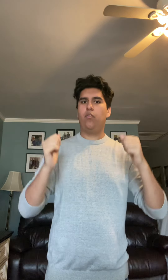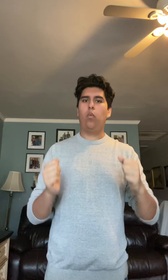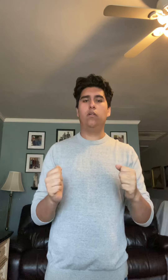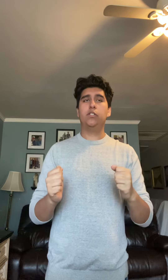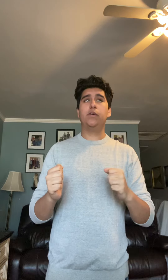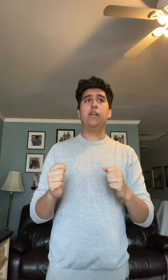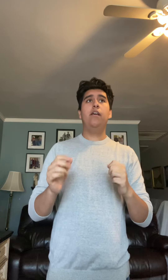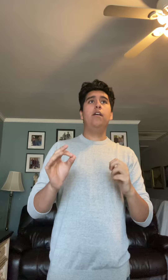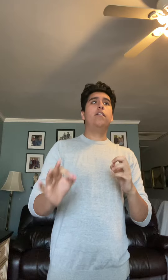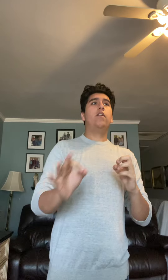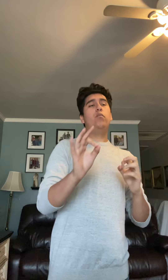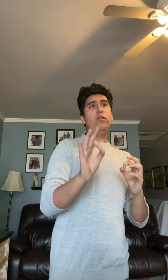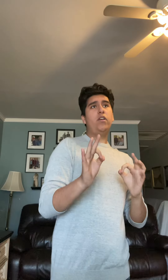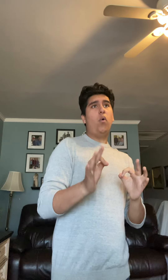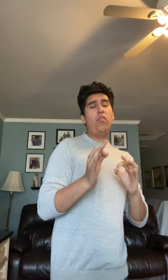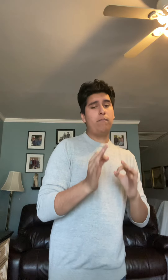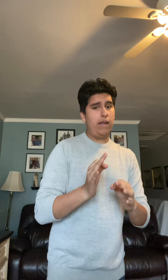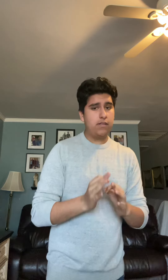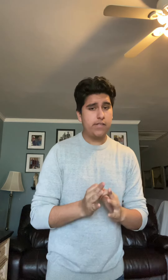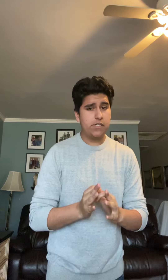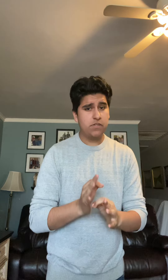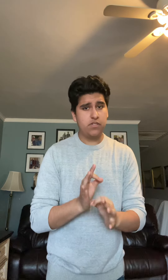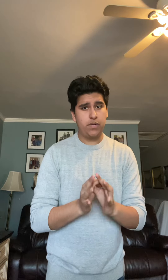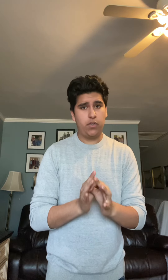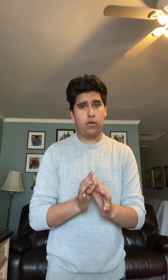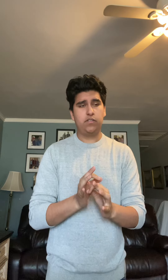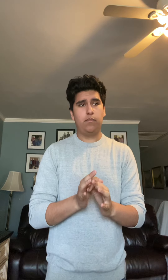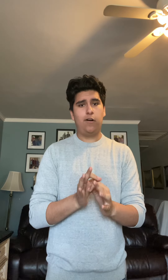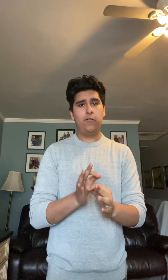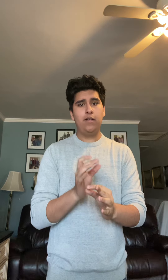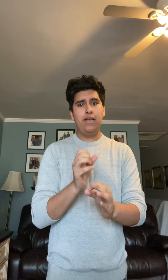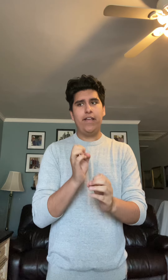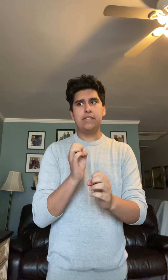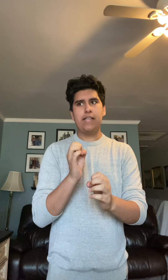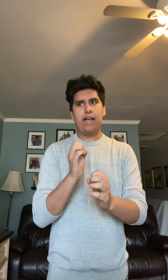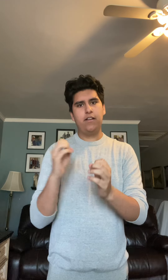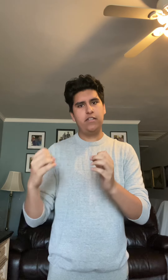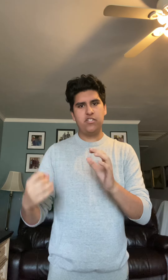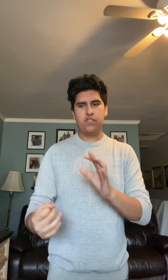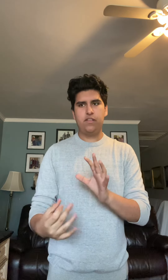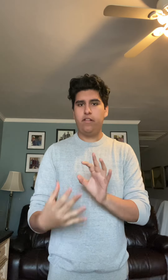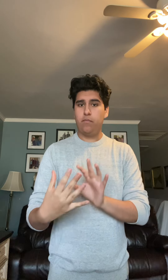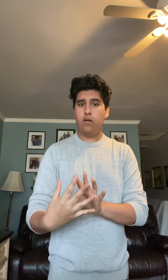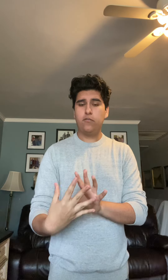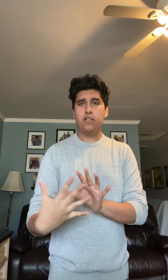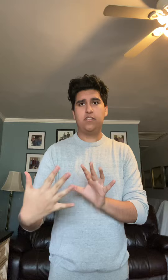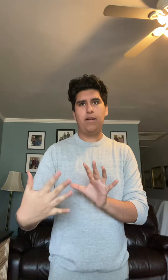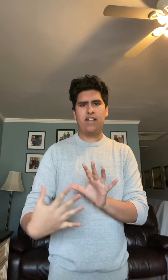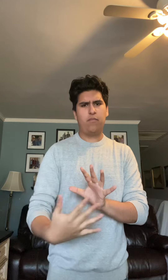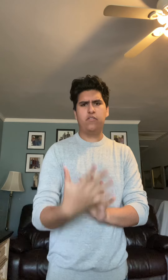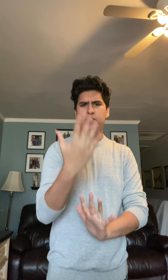World Tree. The really only main distinction between Norse and Marvel is that Yggdrasil in Marvel is depicted kind of more as a